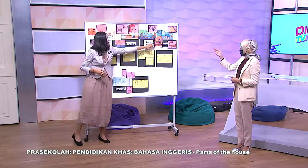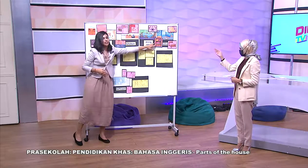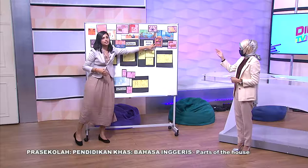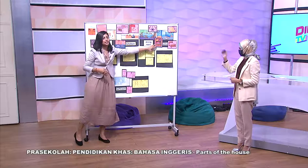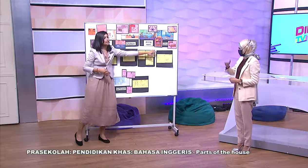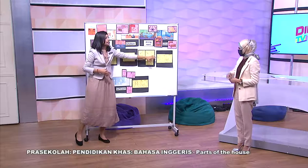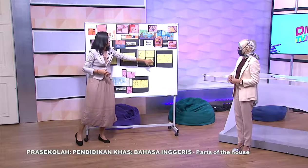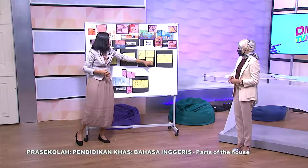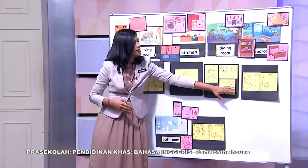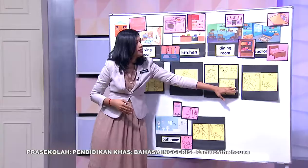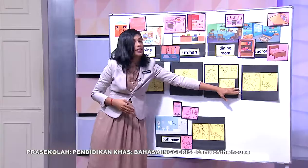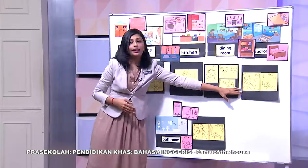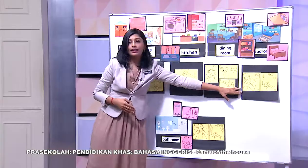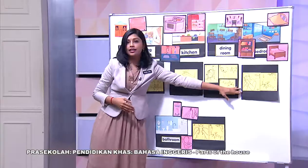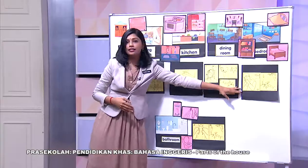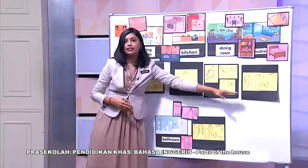Yes. This the signing is...